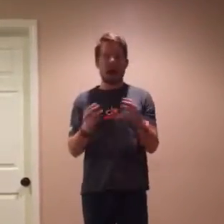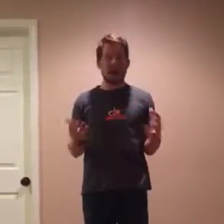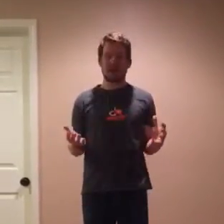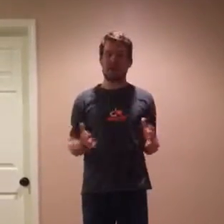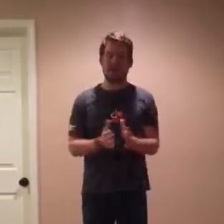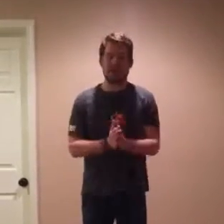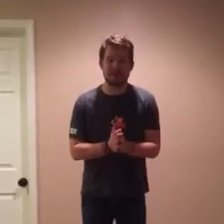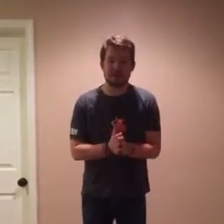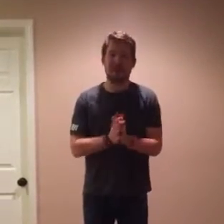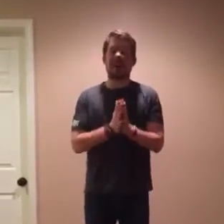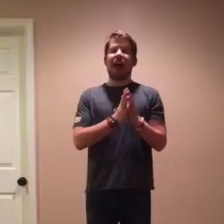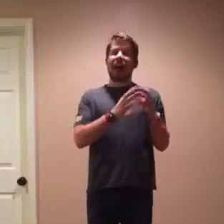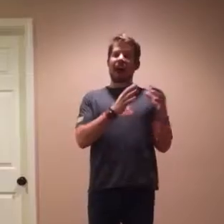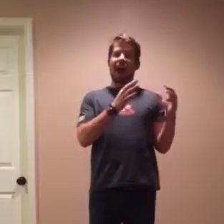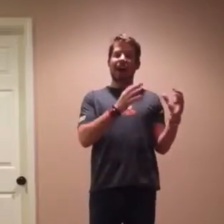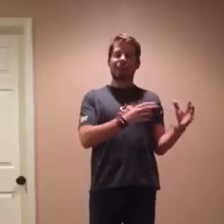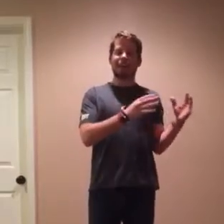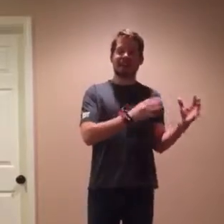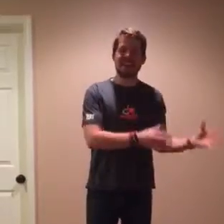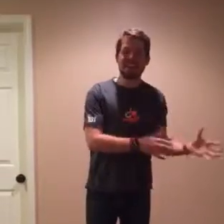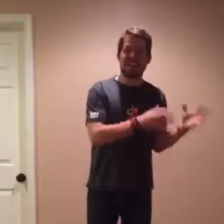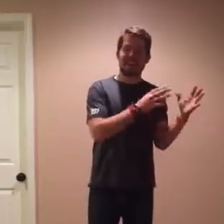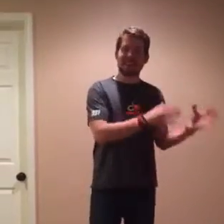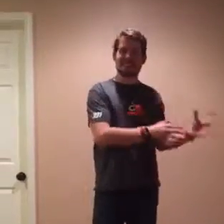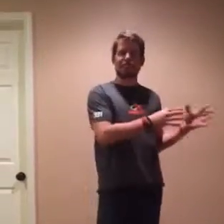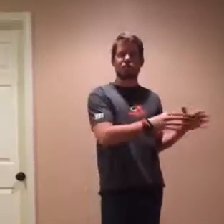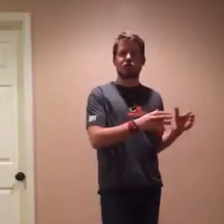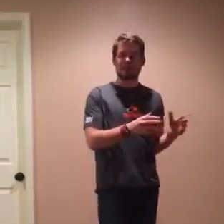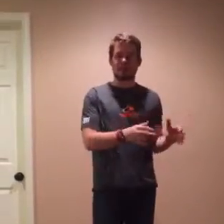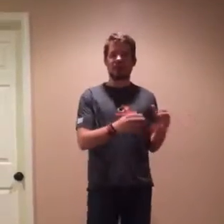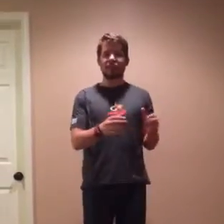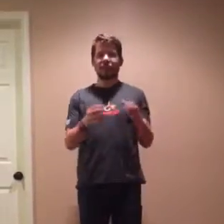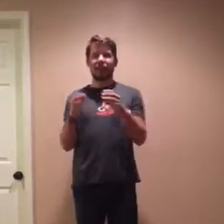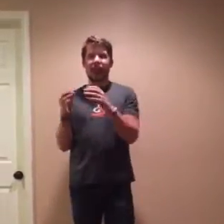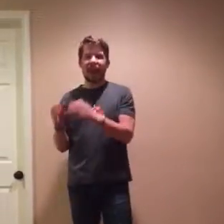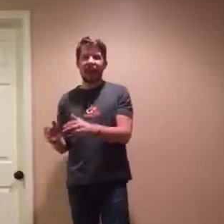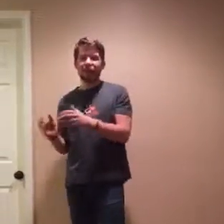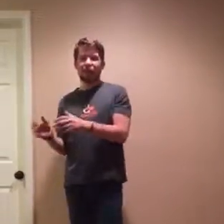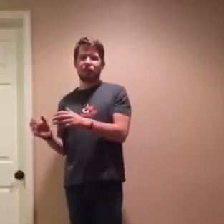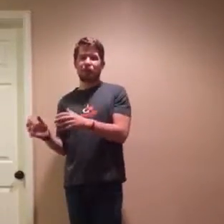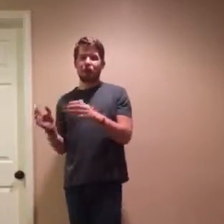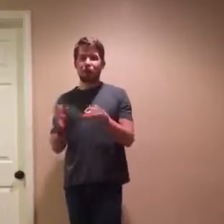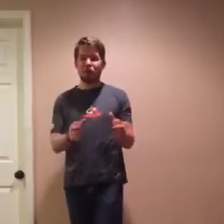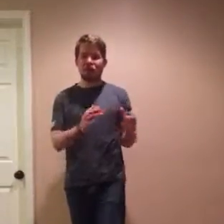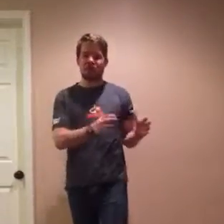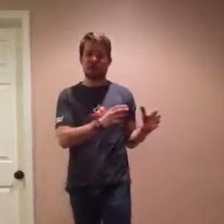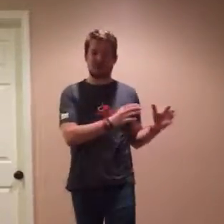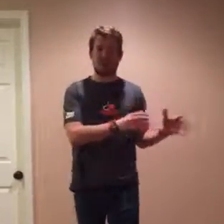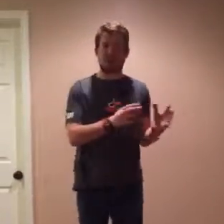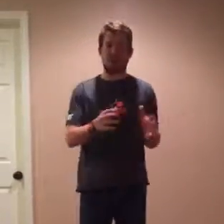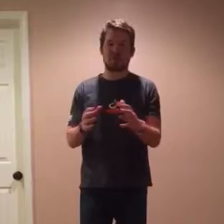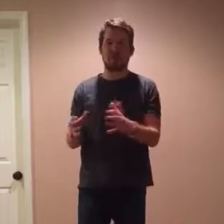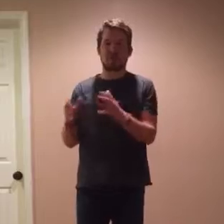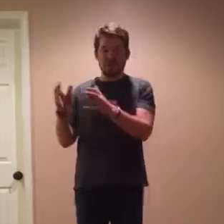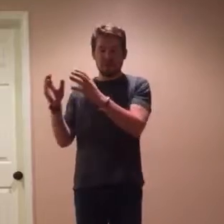I completely disagree. And I believe that this next generation is able to push the church culture in a